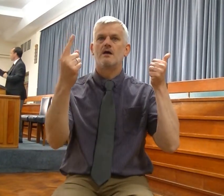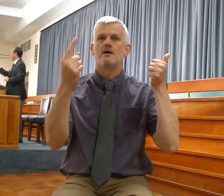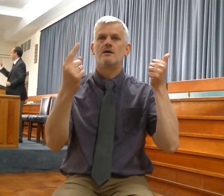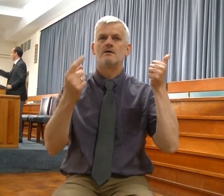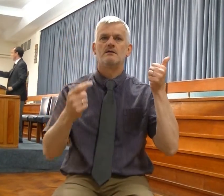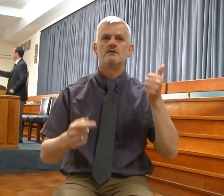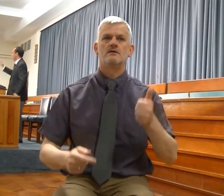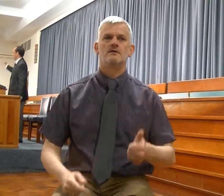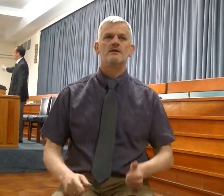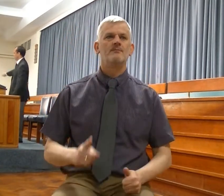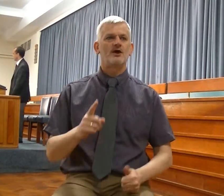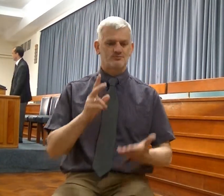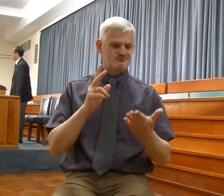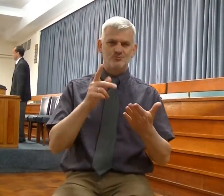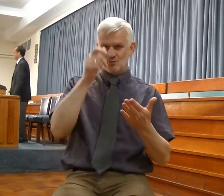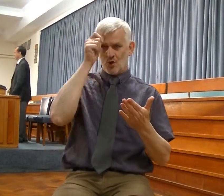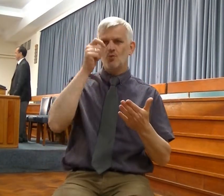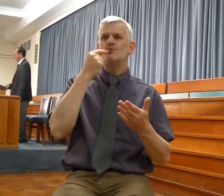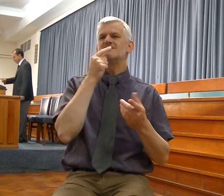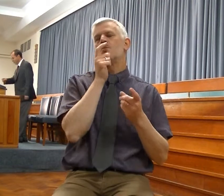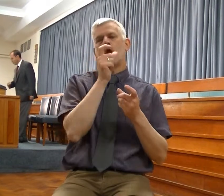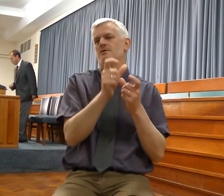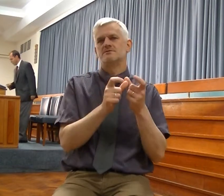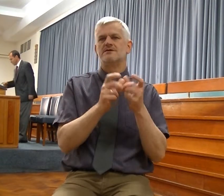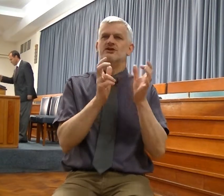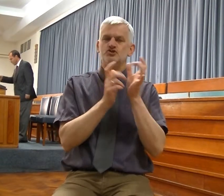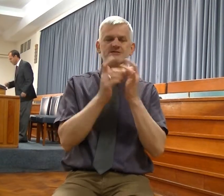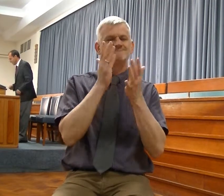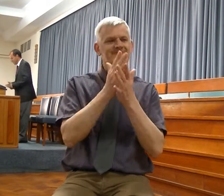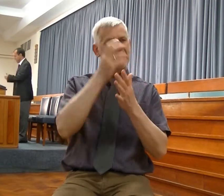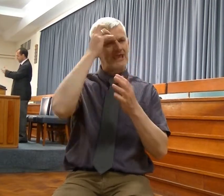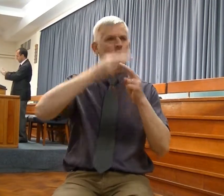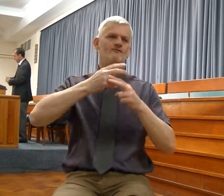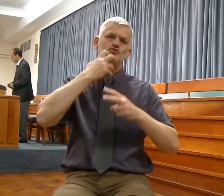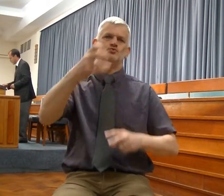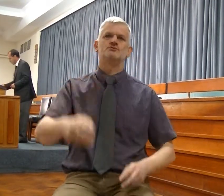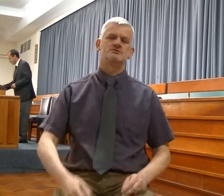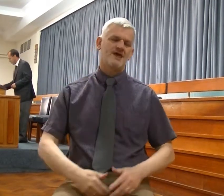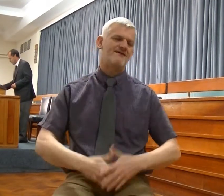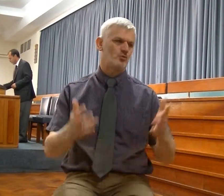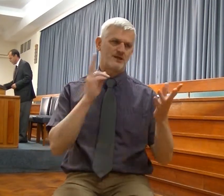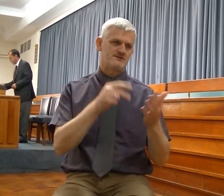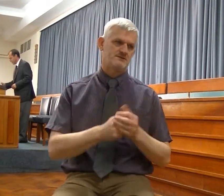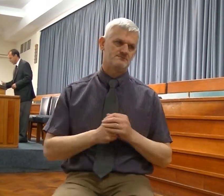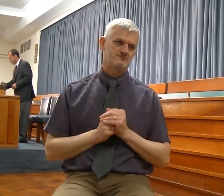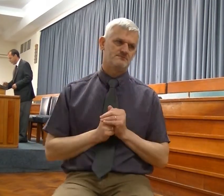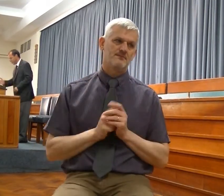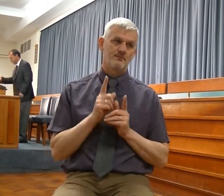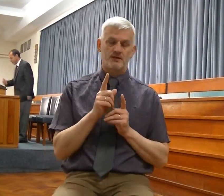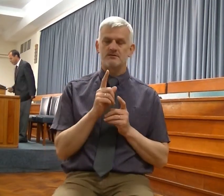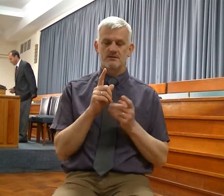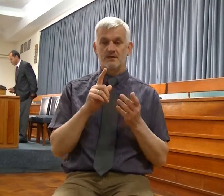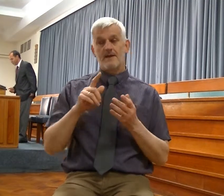expression, Jesus, the King of the Jews. And we will come to that, because later you can see how we speak to the Lord